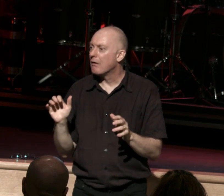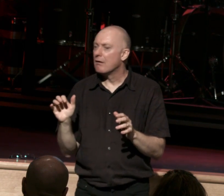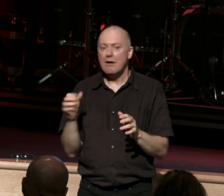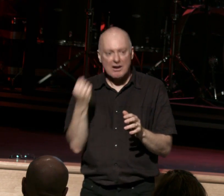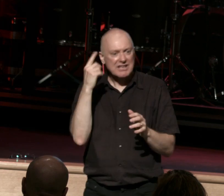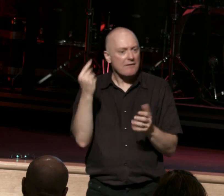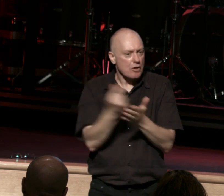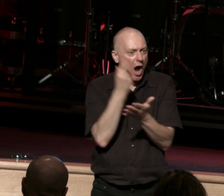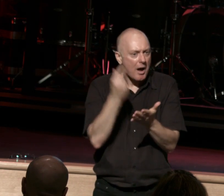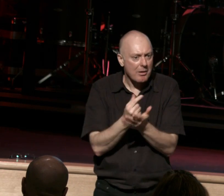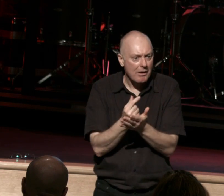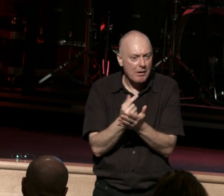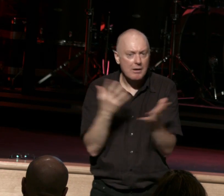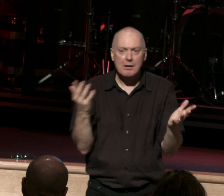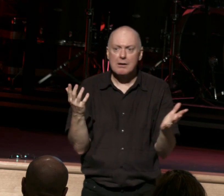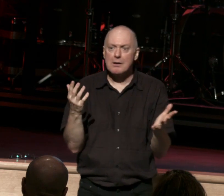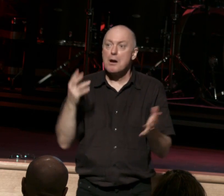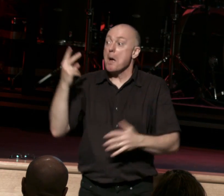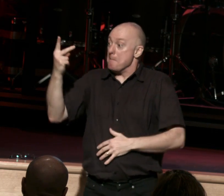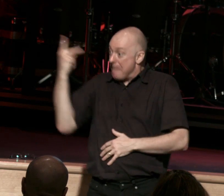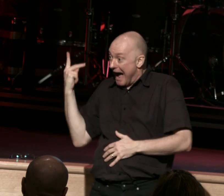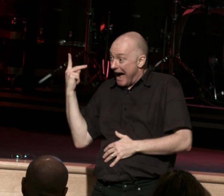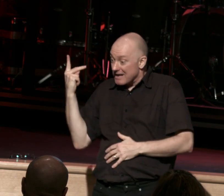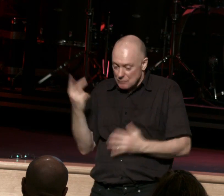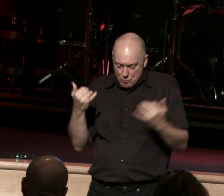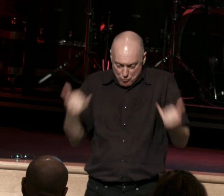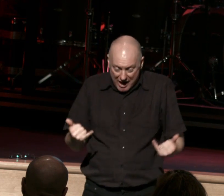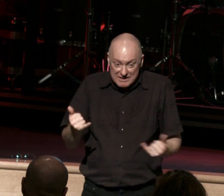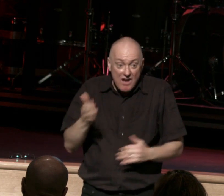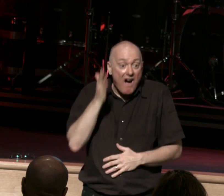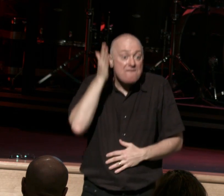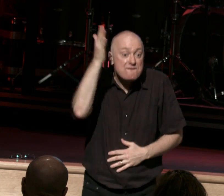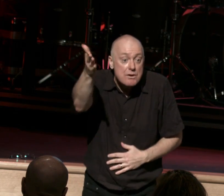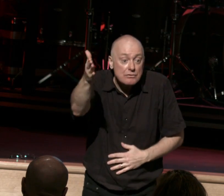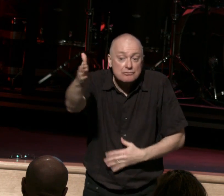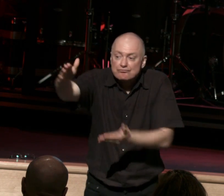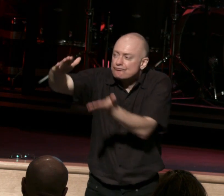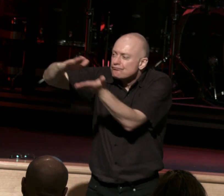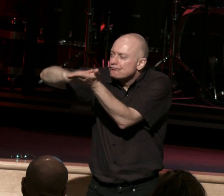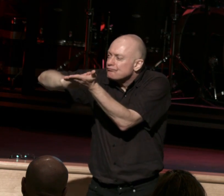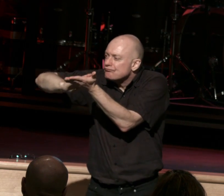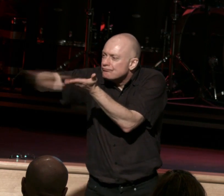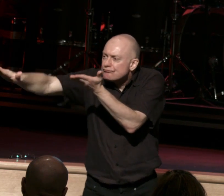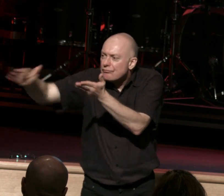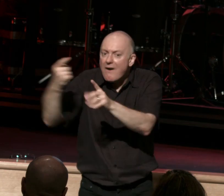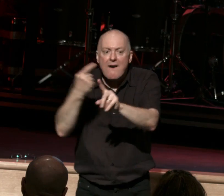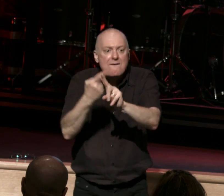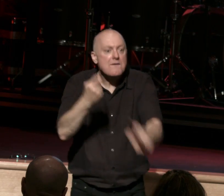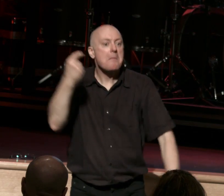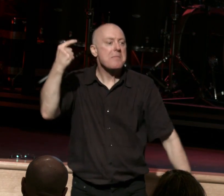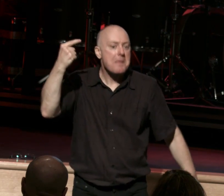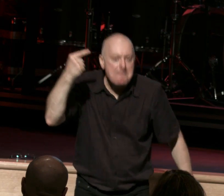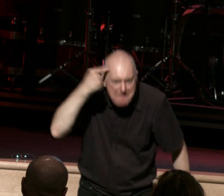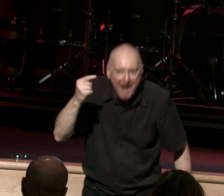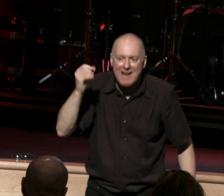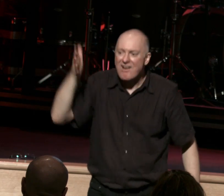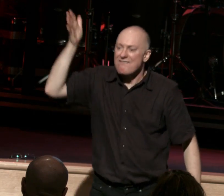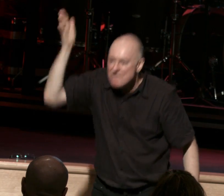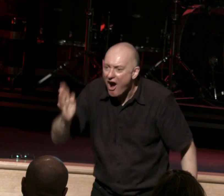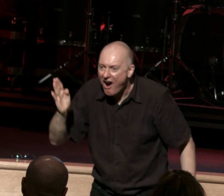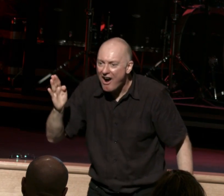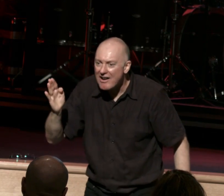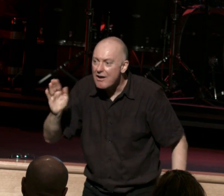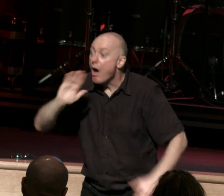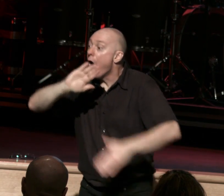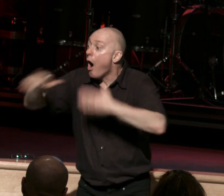understanding of the gospel. Sins past, present, and future are erased from the mind